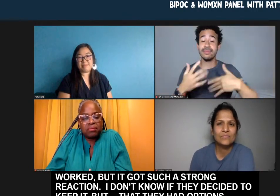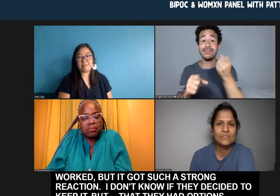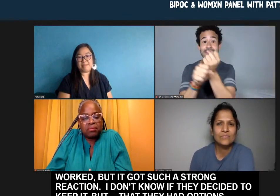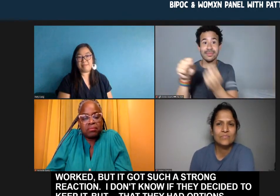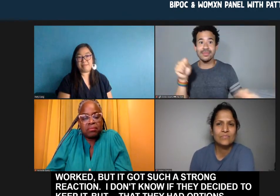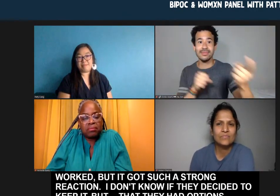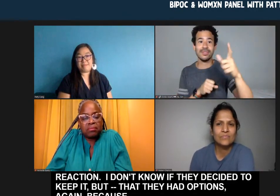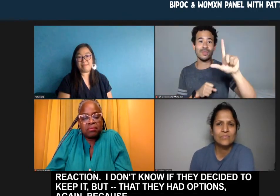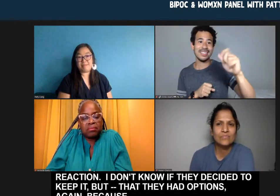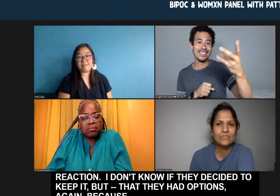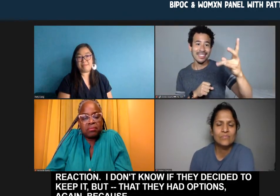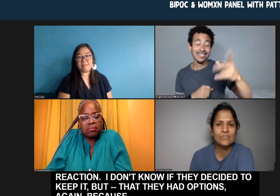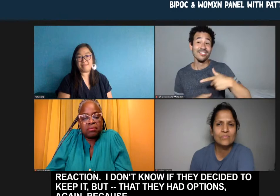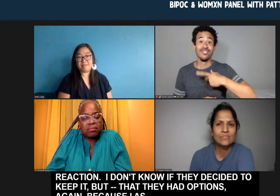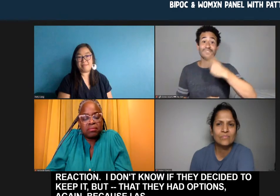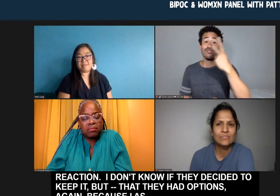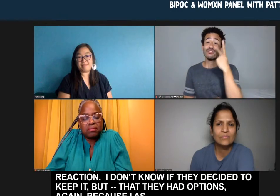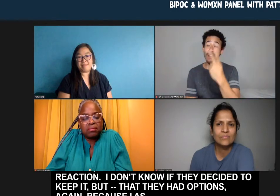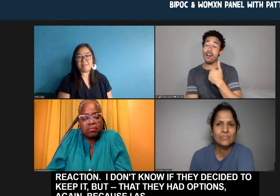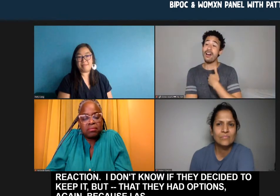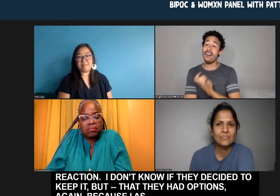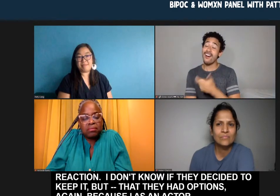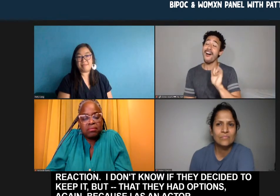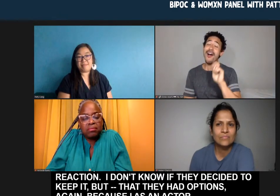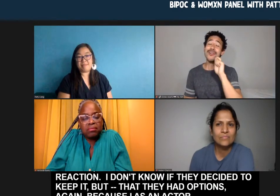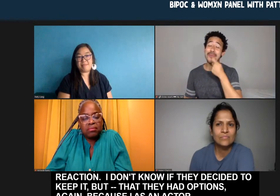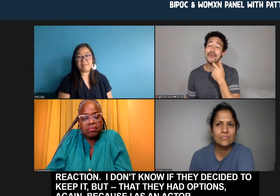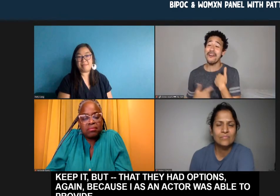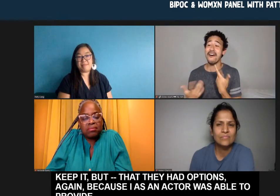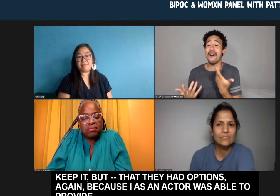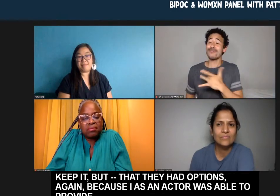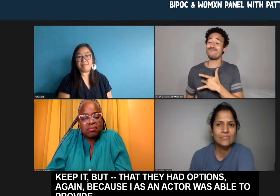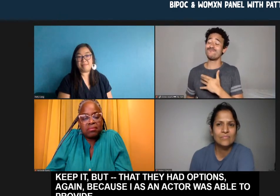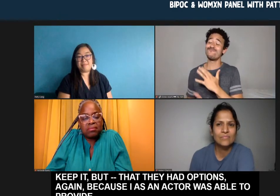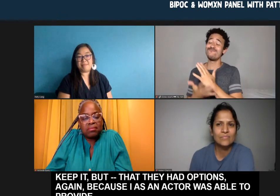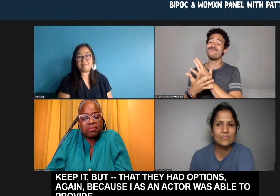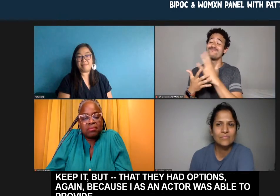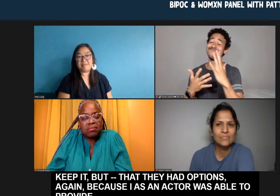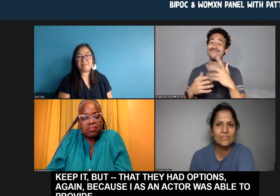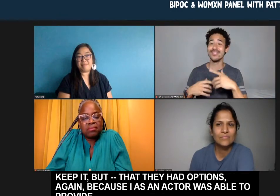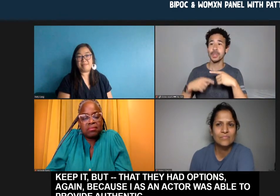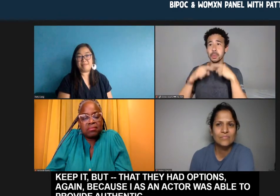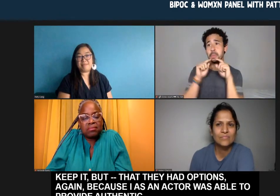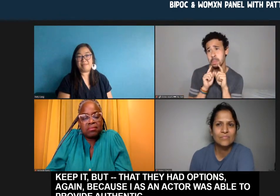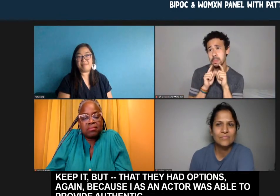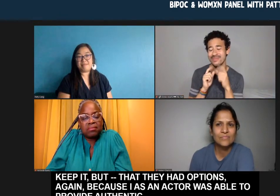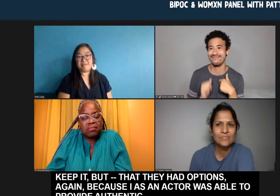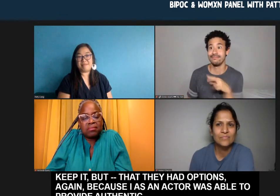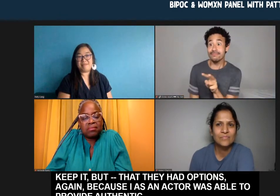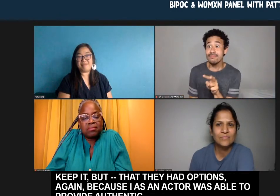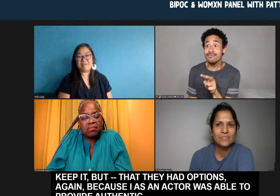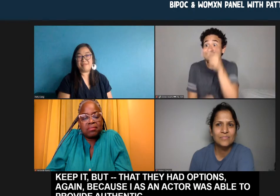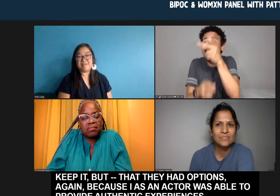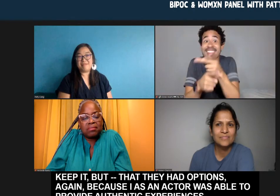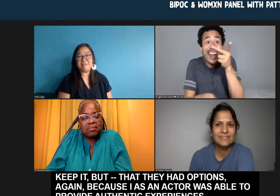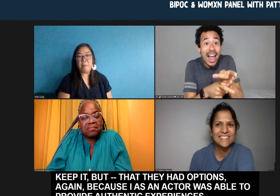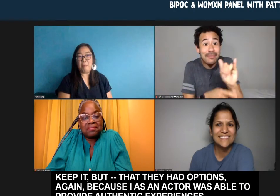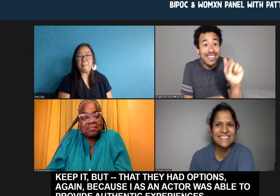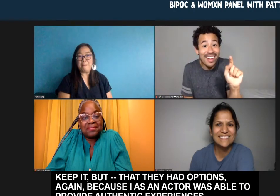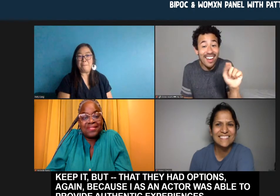authentic experiences. And then, so 2017, I was watching it and I thought, it was so touching that happened. That emoji came up and I saw